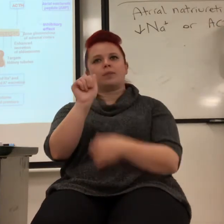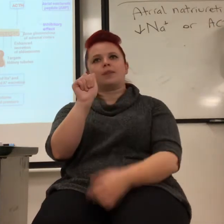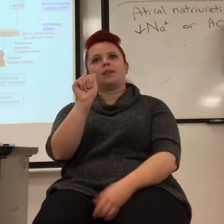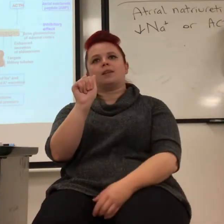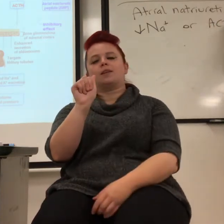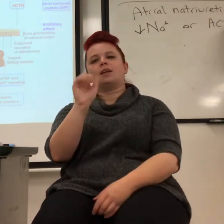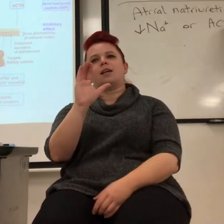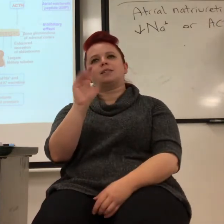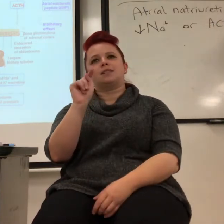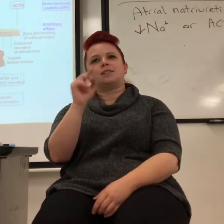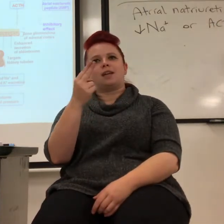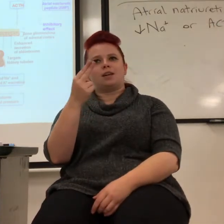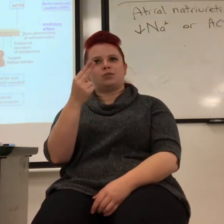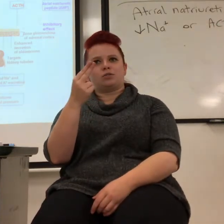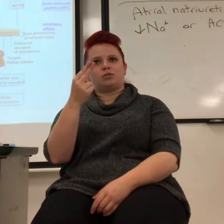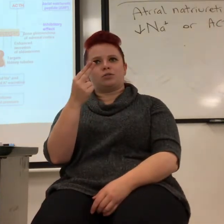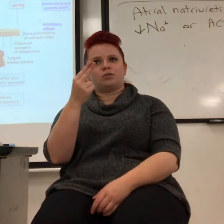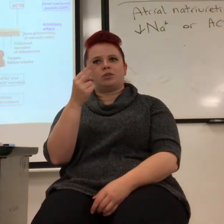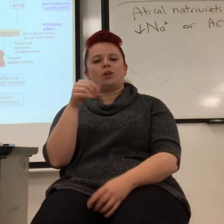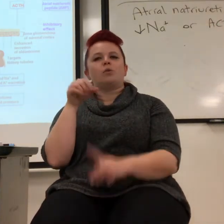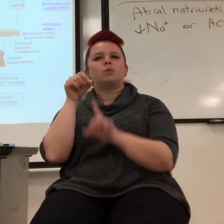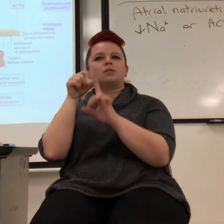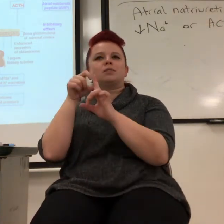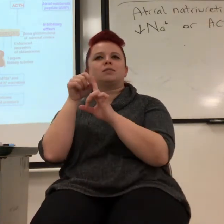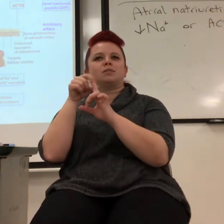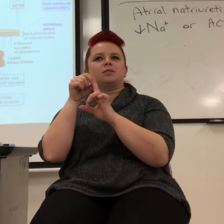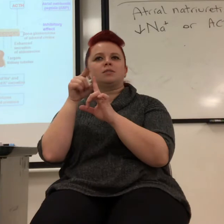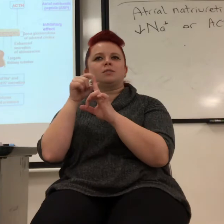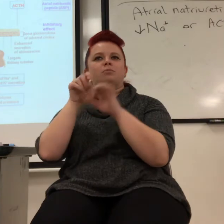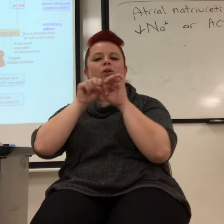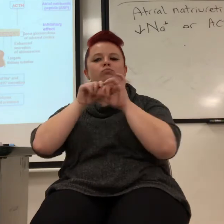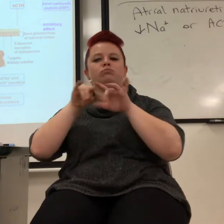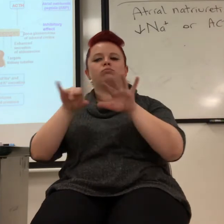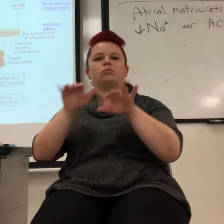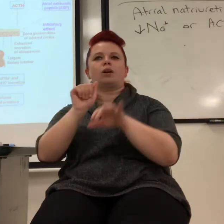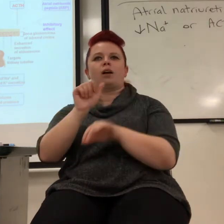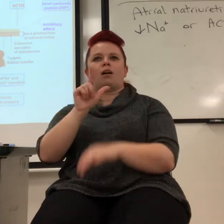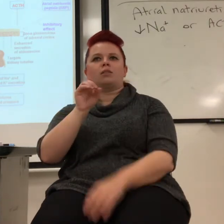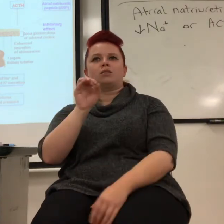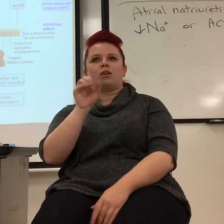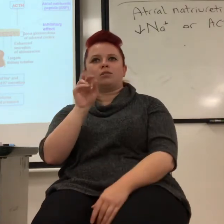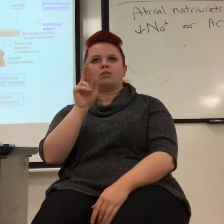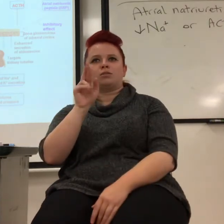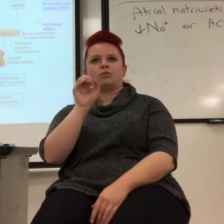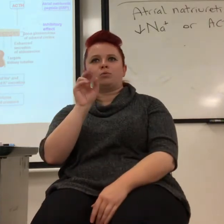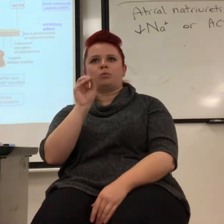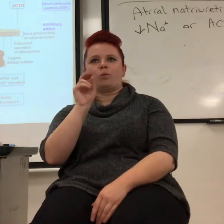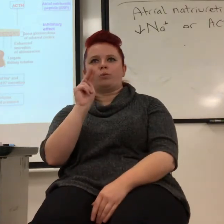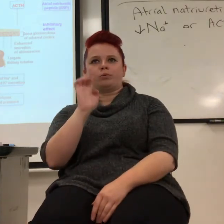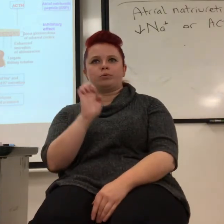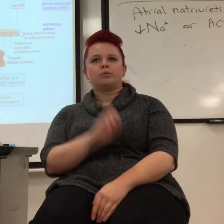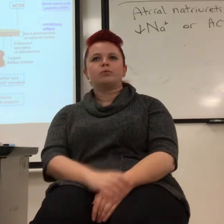ACTH stimulate the release of aldosterone.